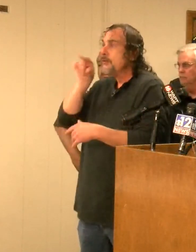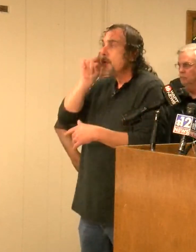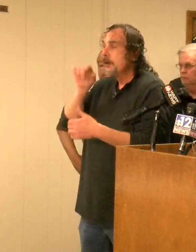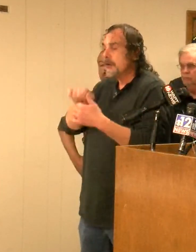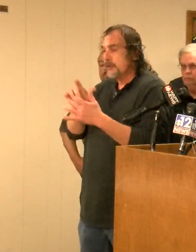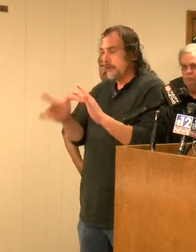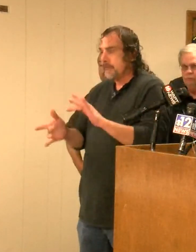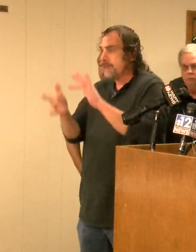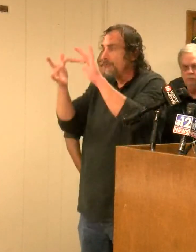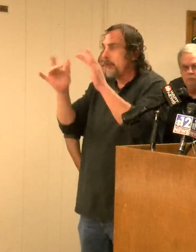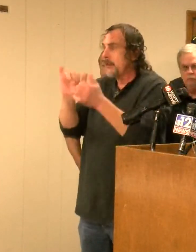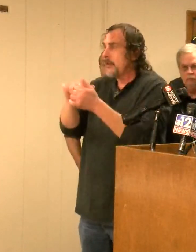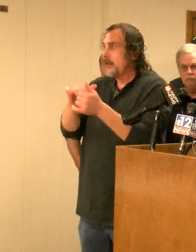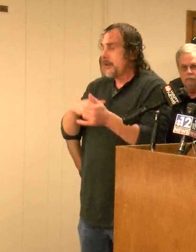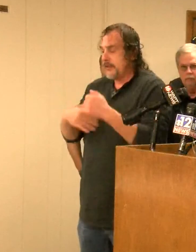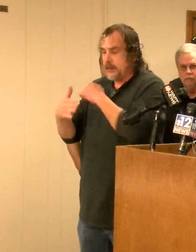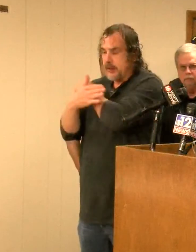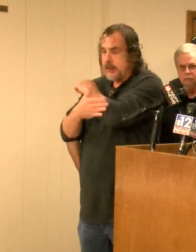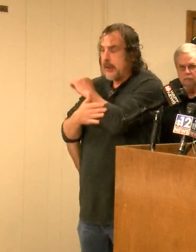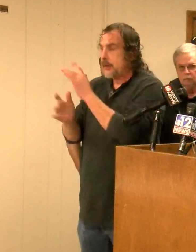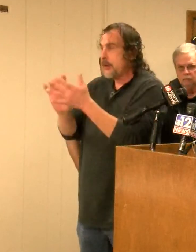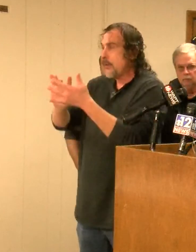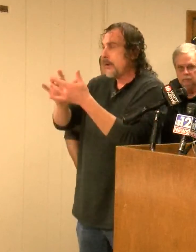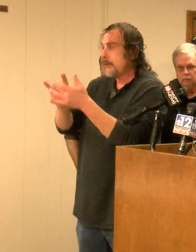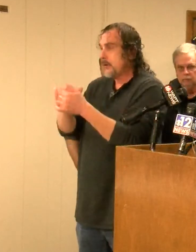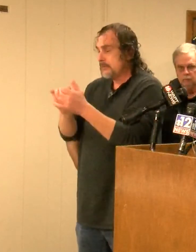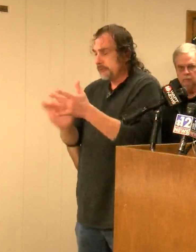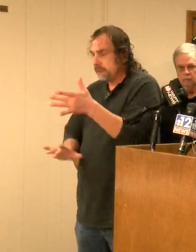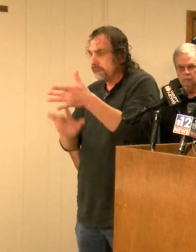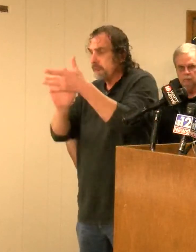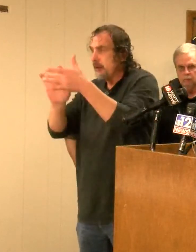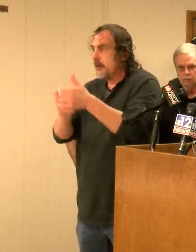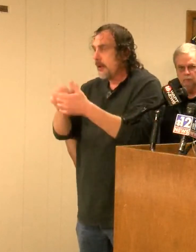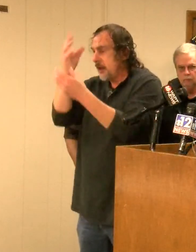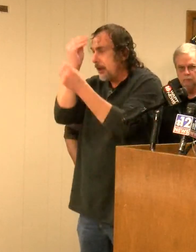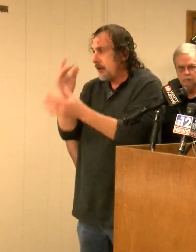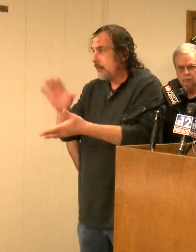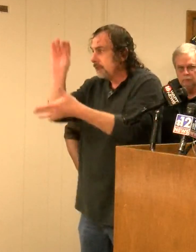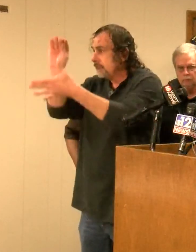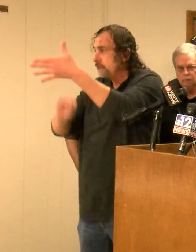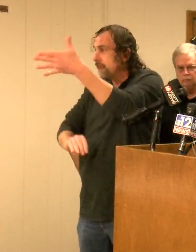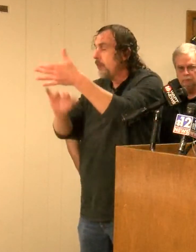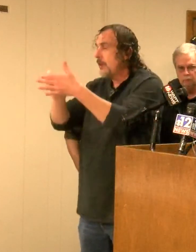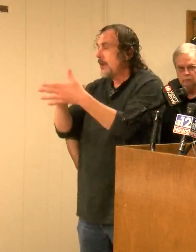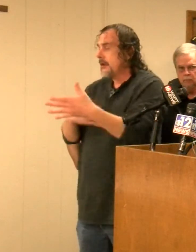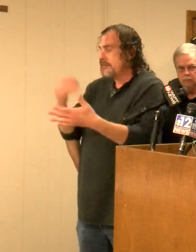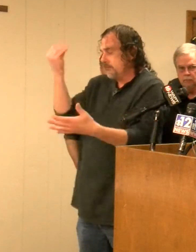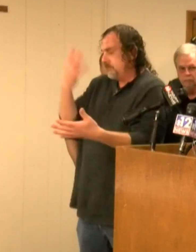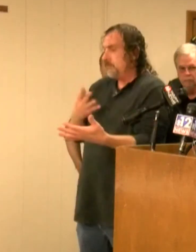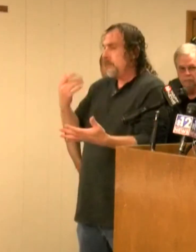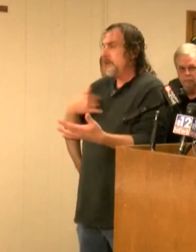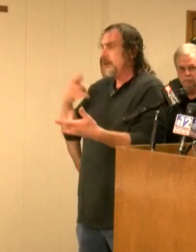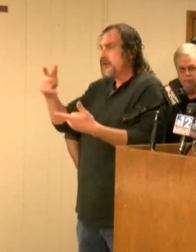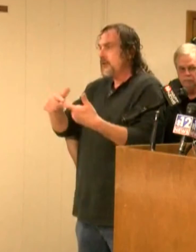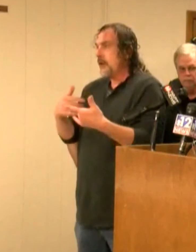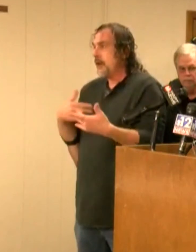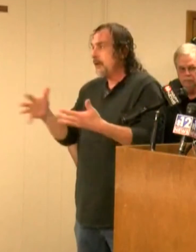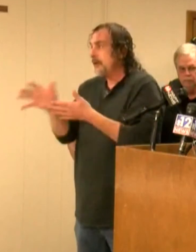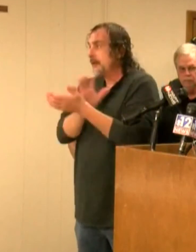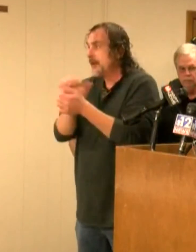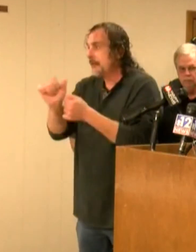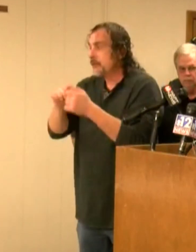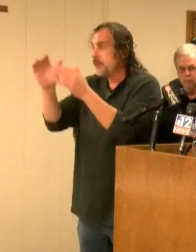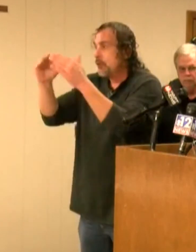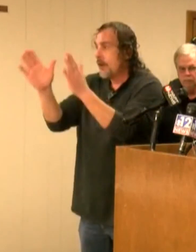link. You can also go on our county website, click on that link, fill out the information. It notifies us immediately that you've had damage to your house